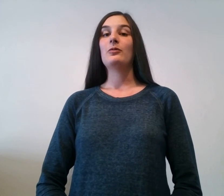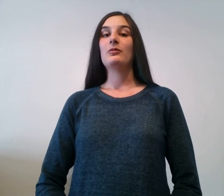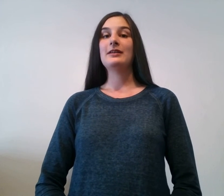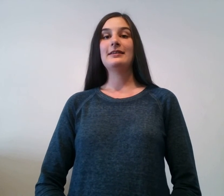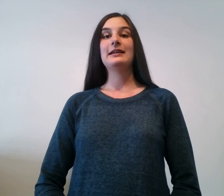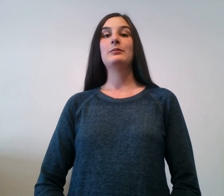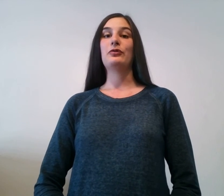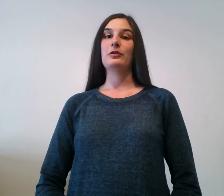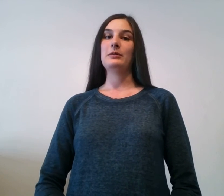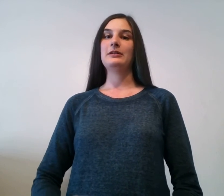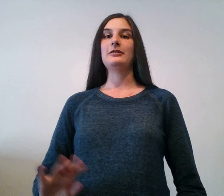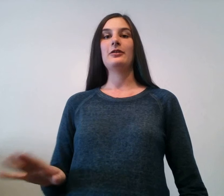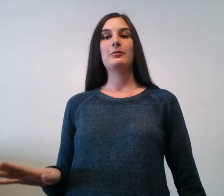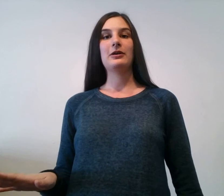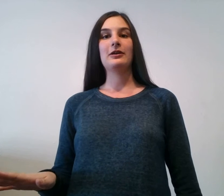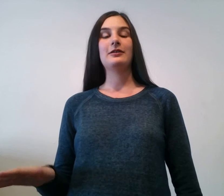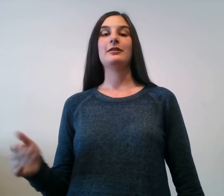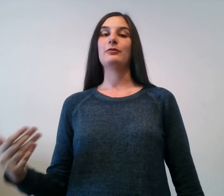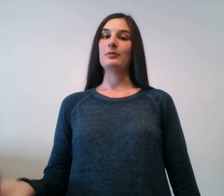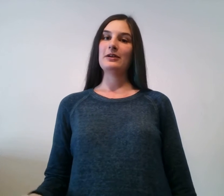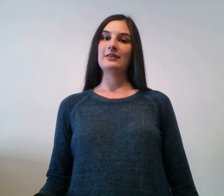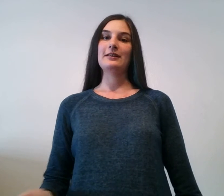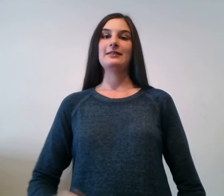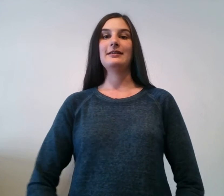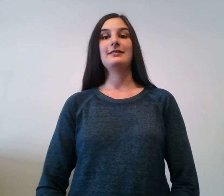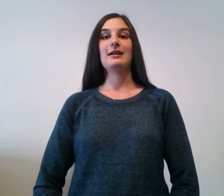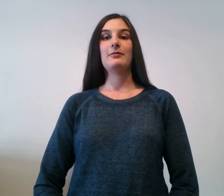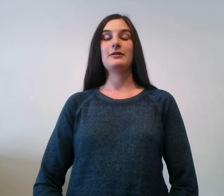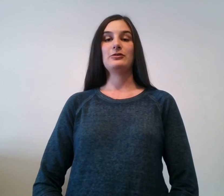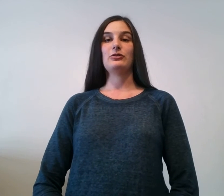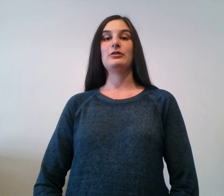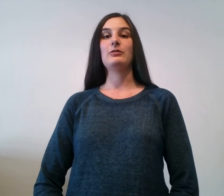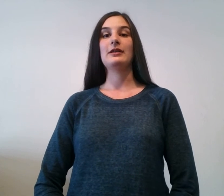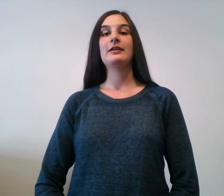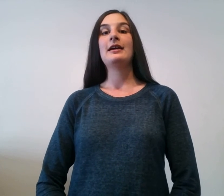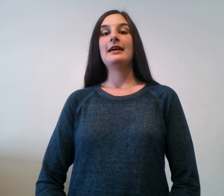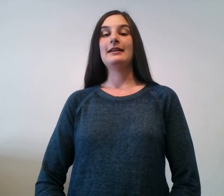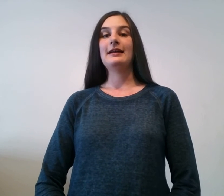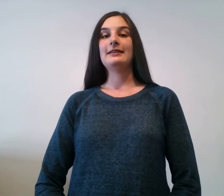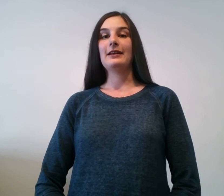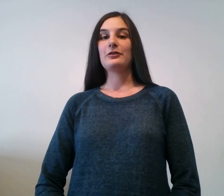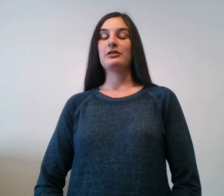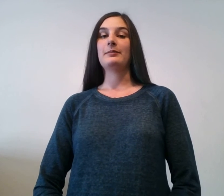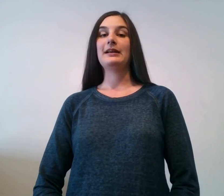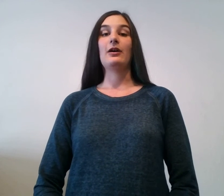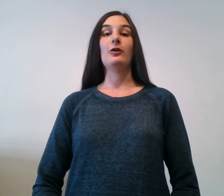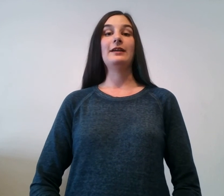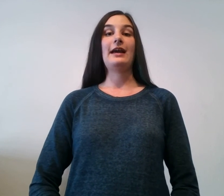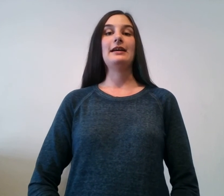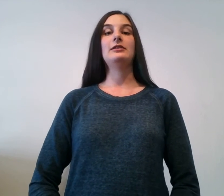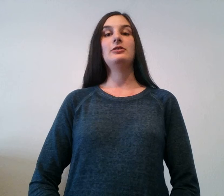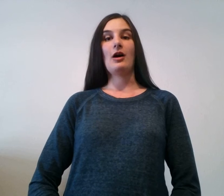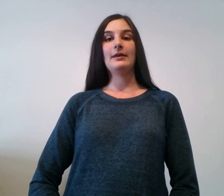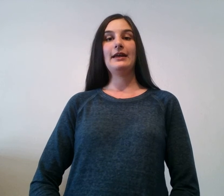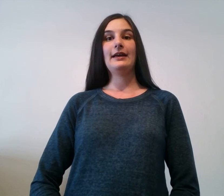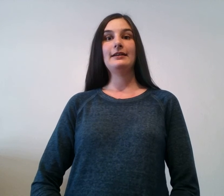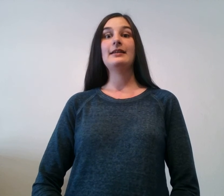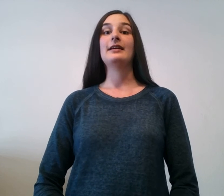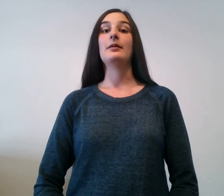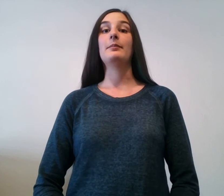one thing before we learn all the words and form our sentences that I wanted to show you was, in ASL there's something called a dominant hand and a